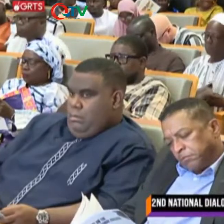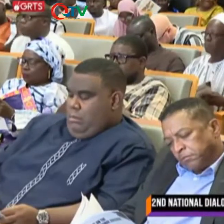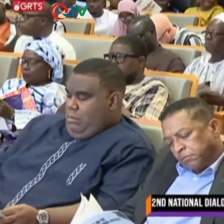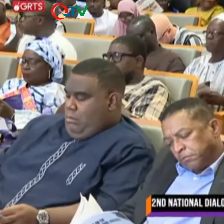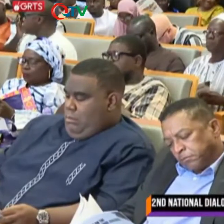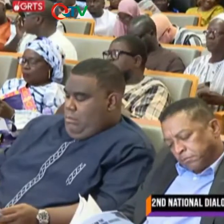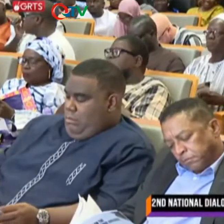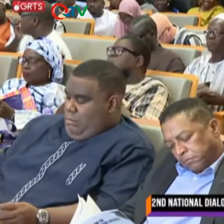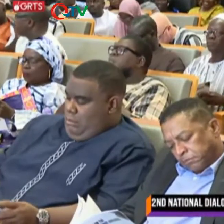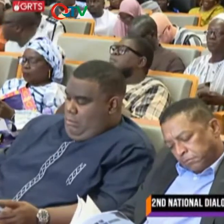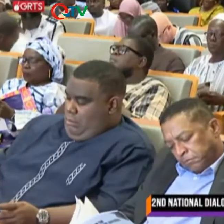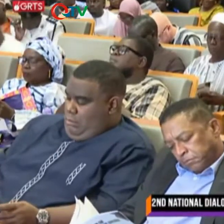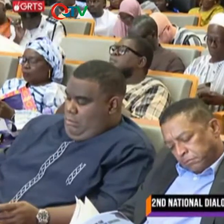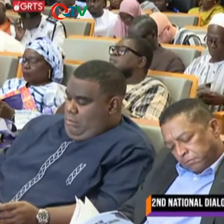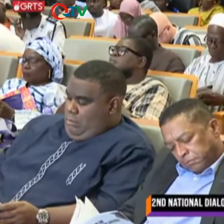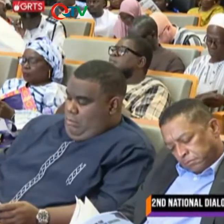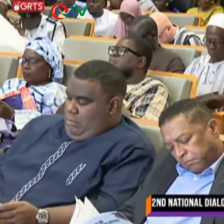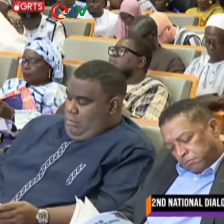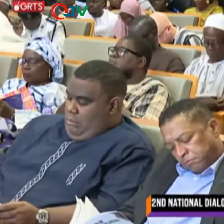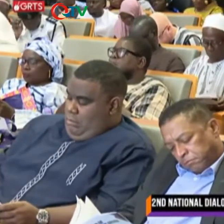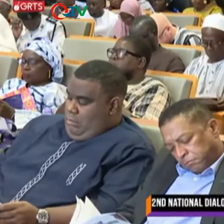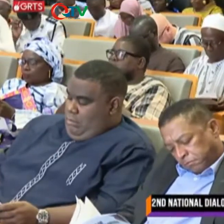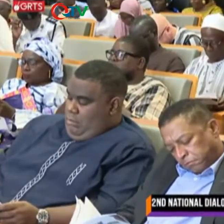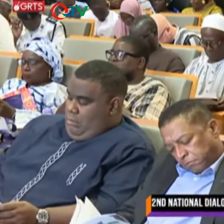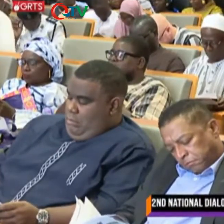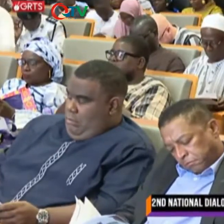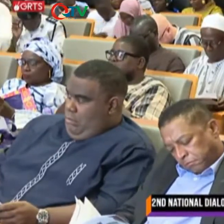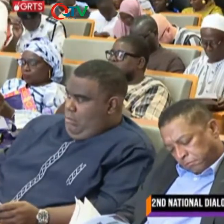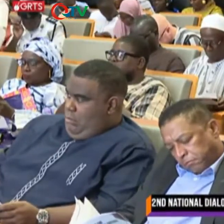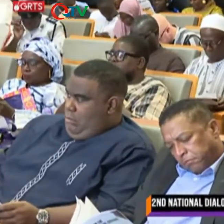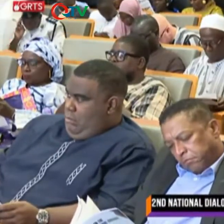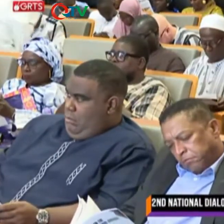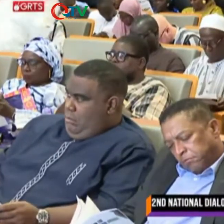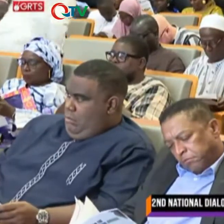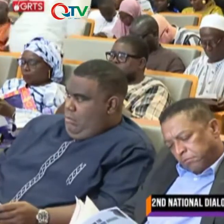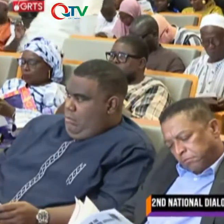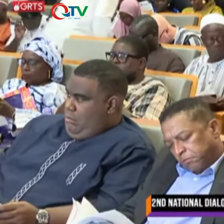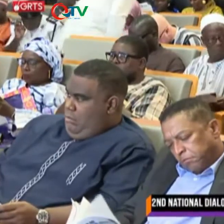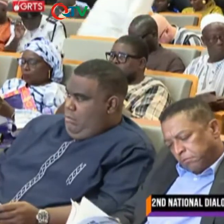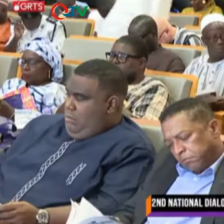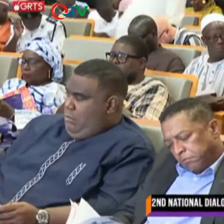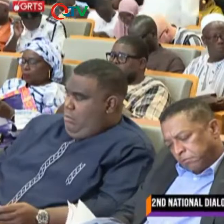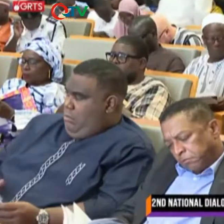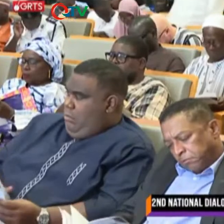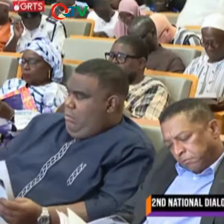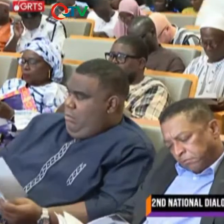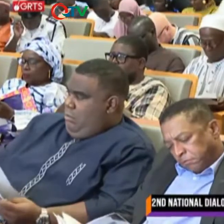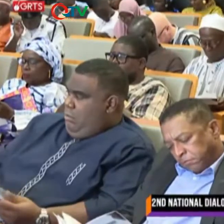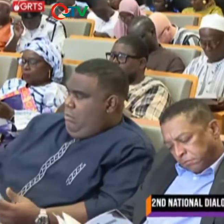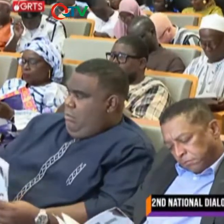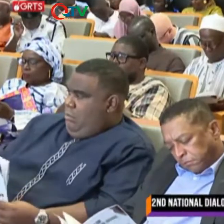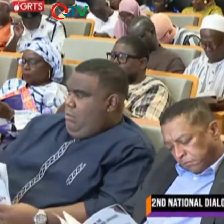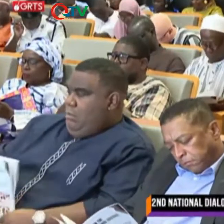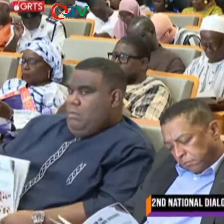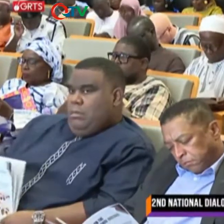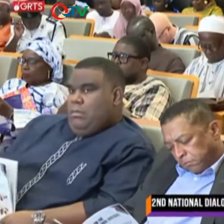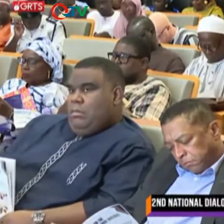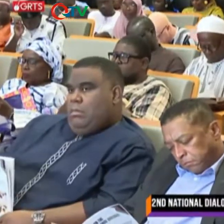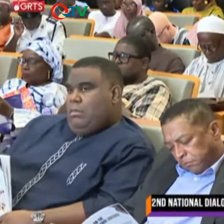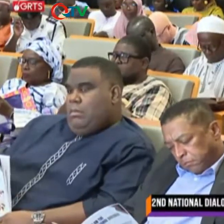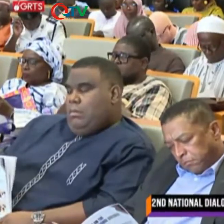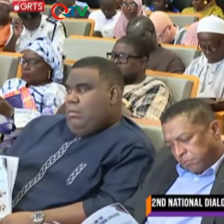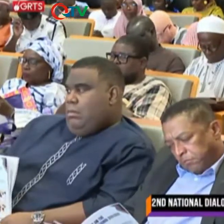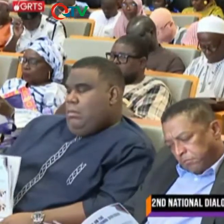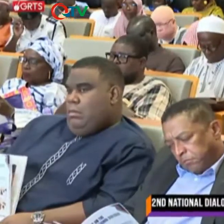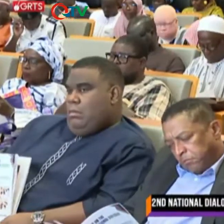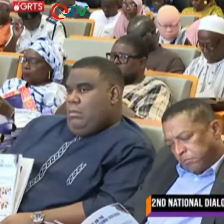legal framework, and the seminal work on Donohue and Stevenson. As a law students, indeed,